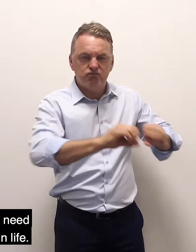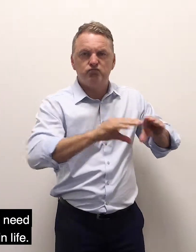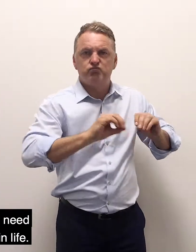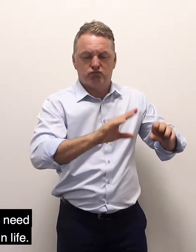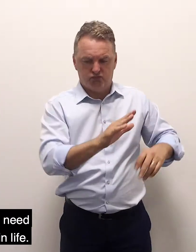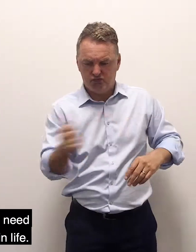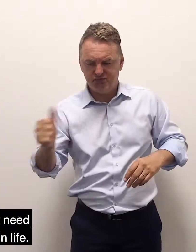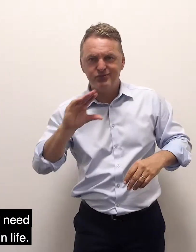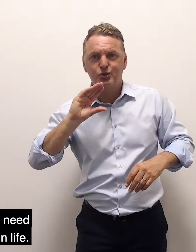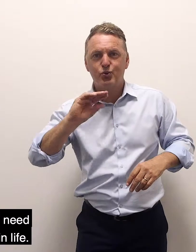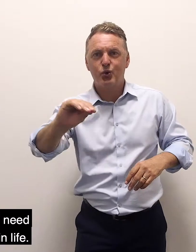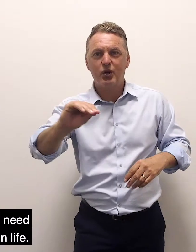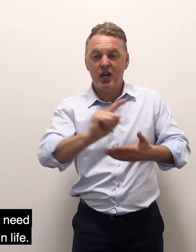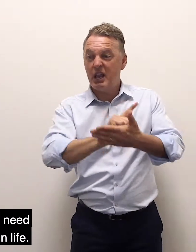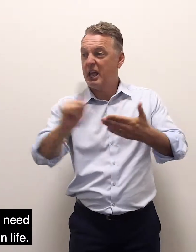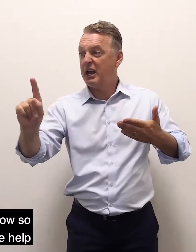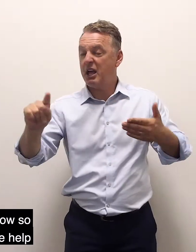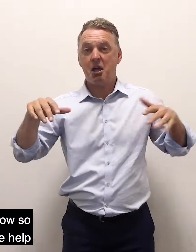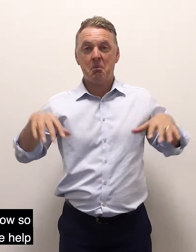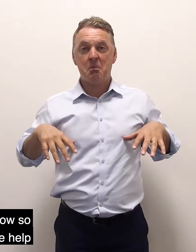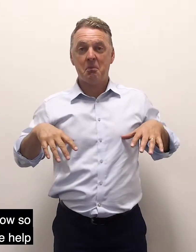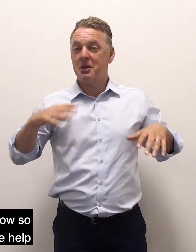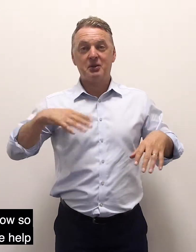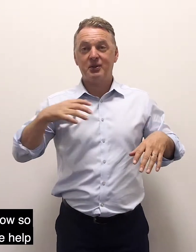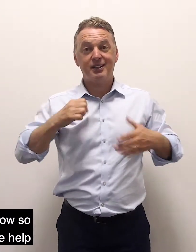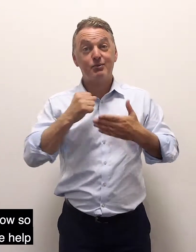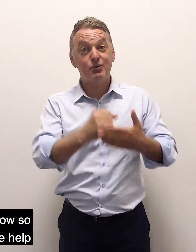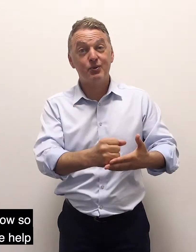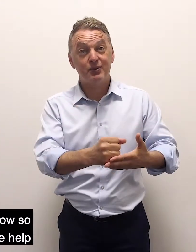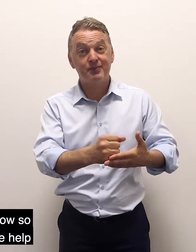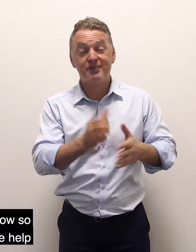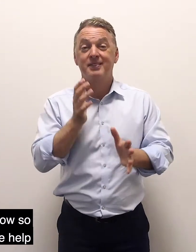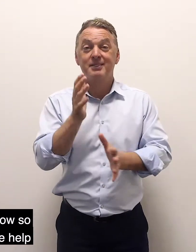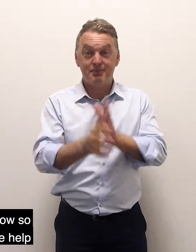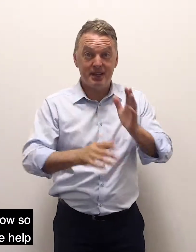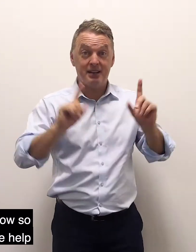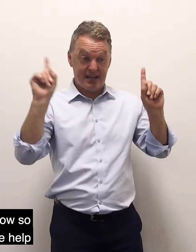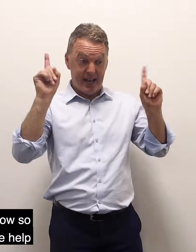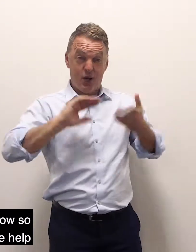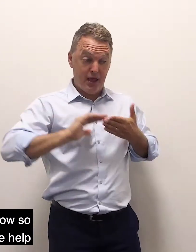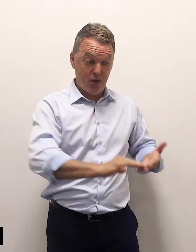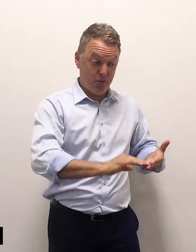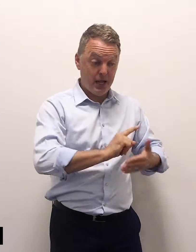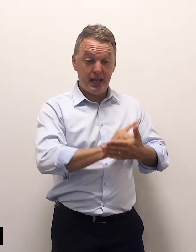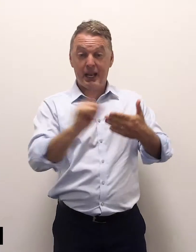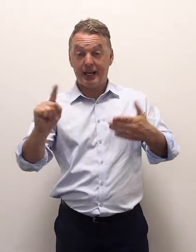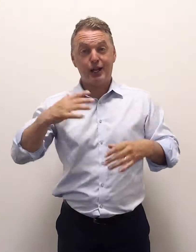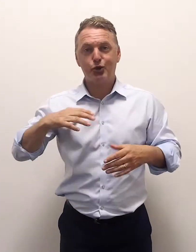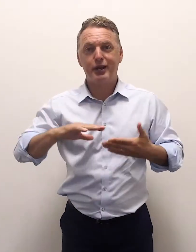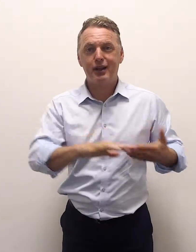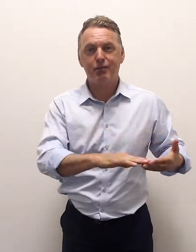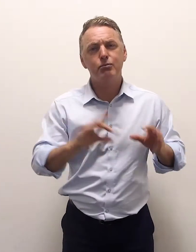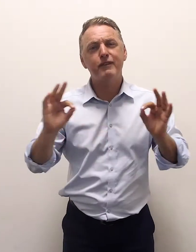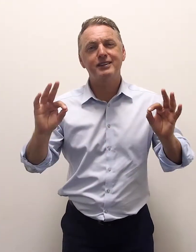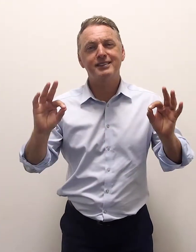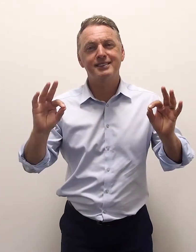need that support later in life. So it helps them now, so they don't need the help in the future.